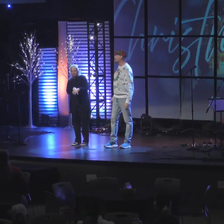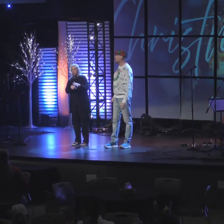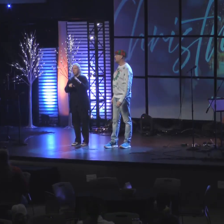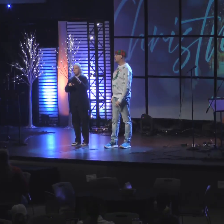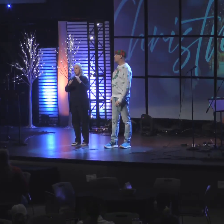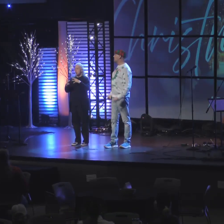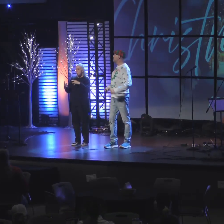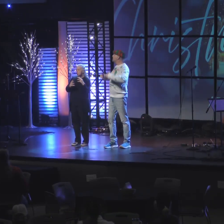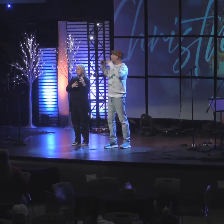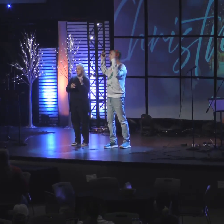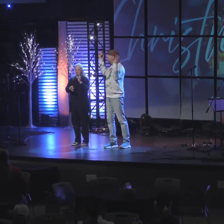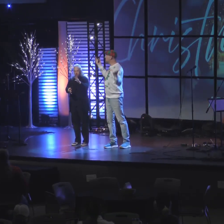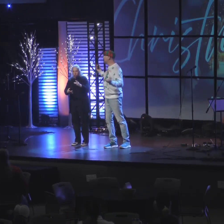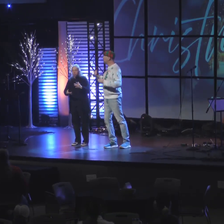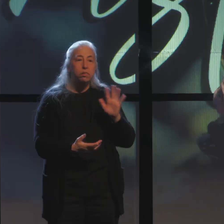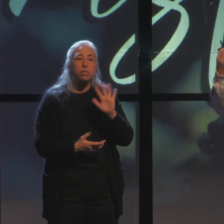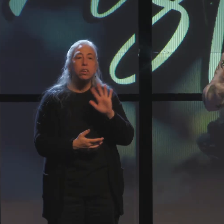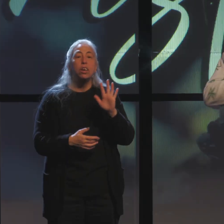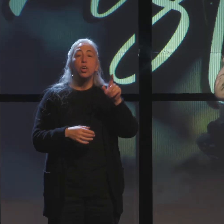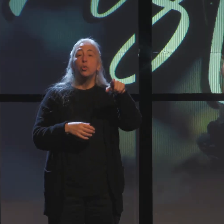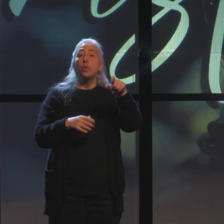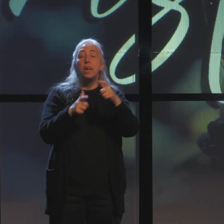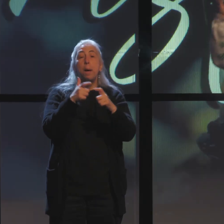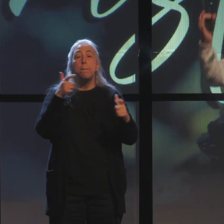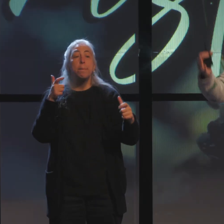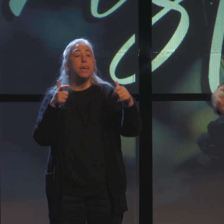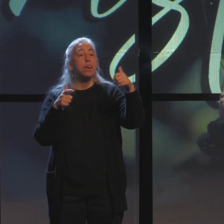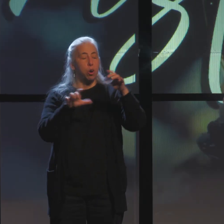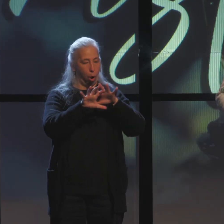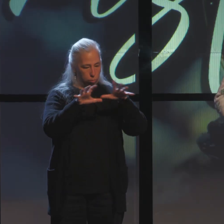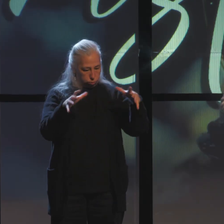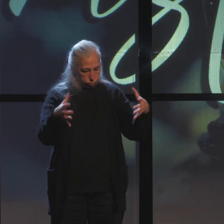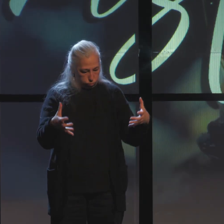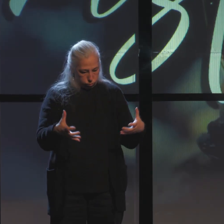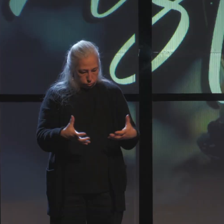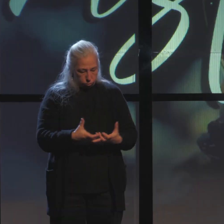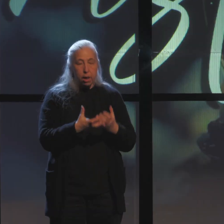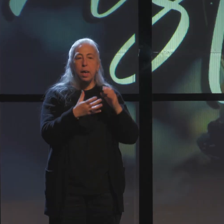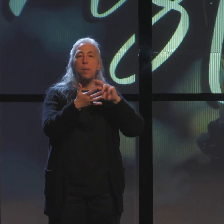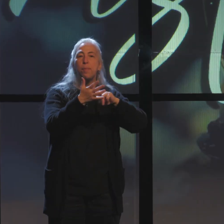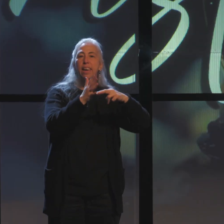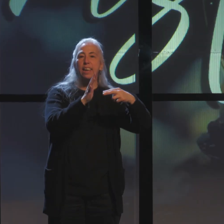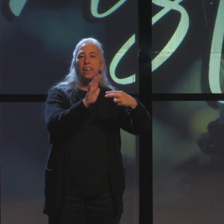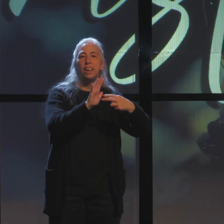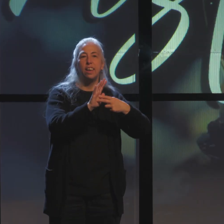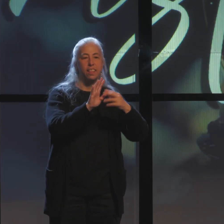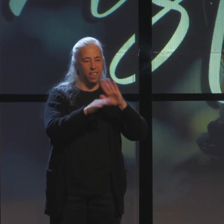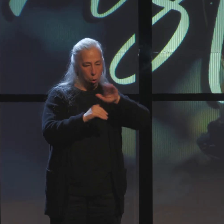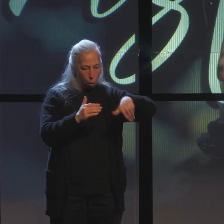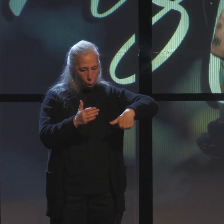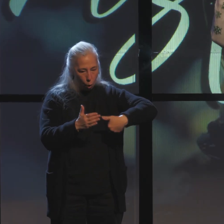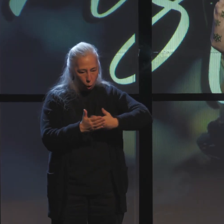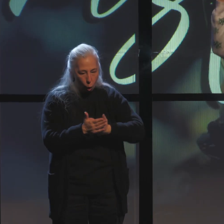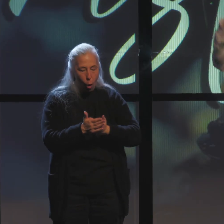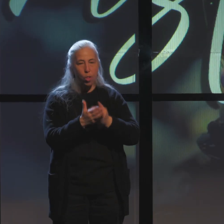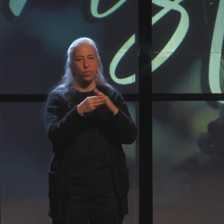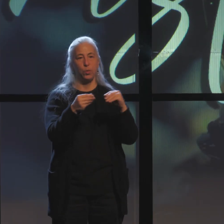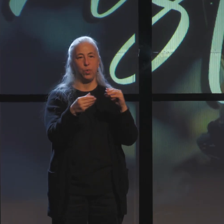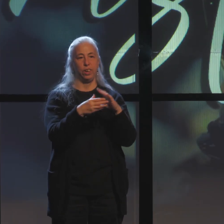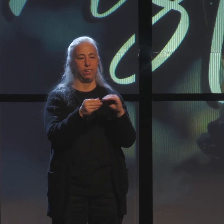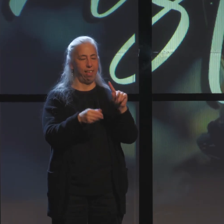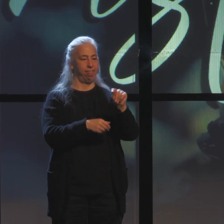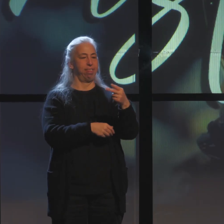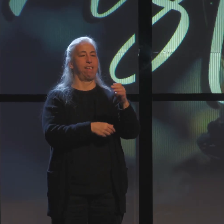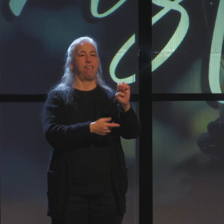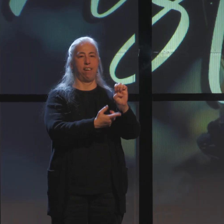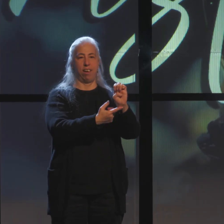meaning. We need a dome of meaning. We need a story that can hold all the stories together. And we would call that the story. So